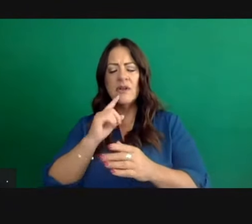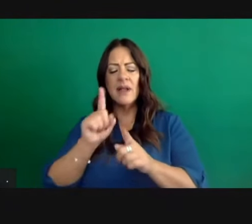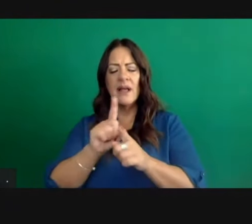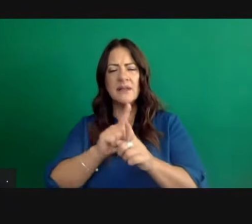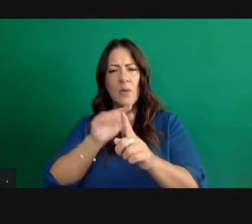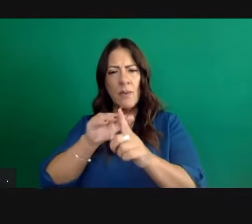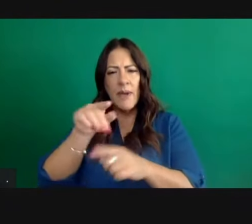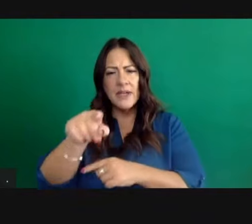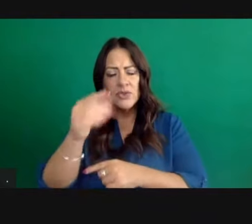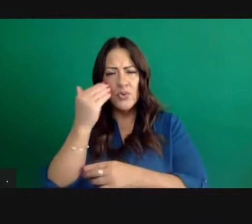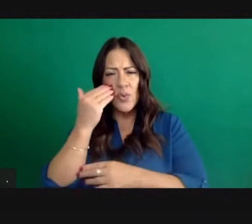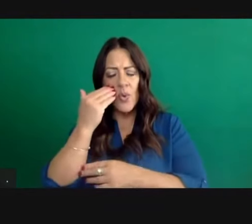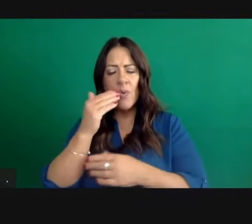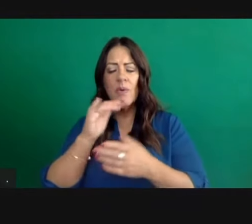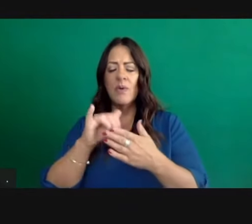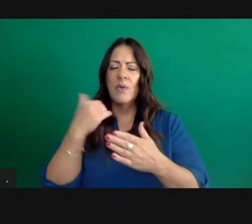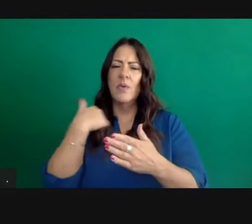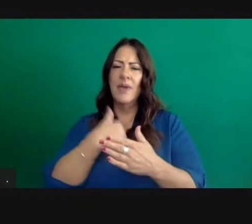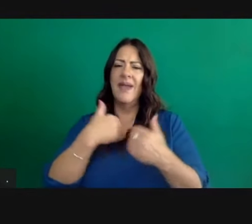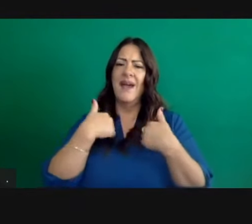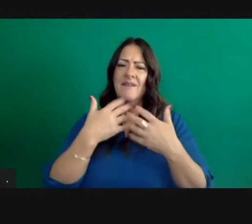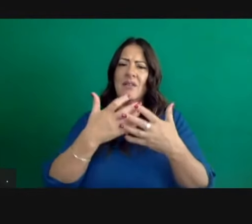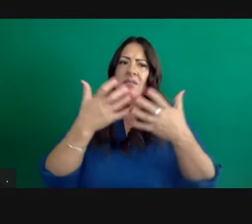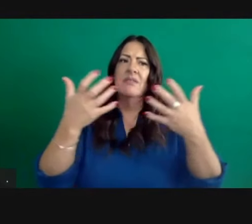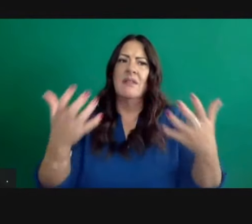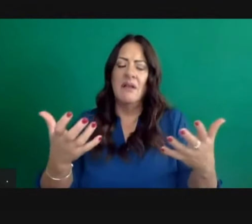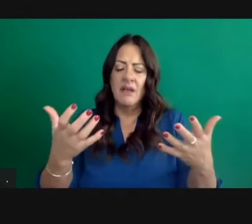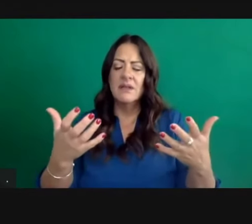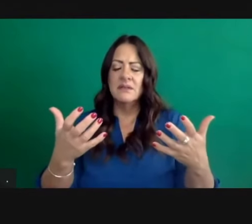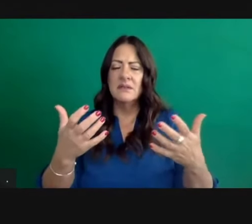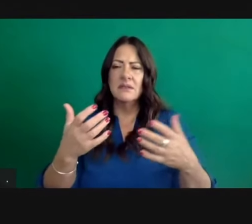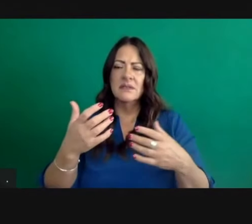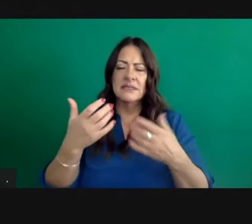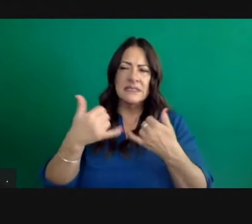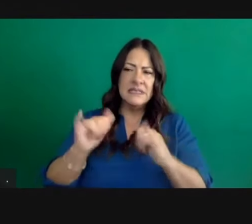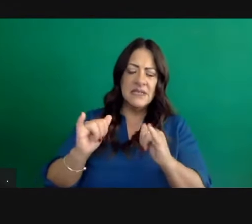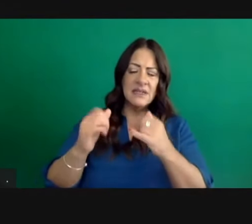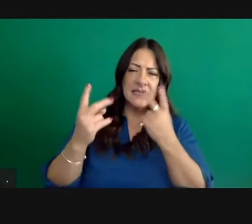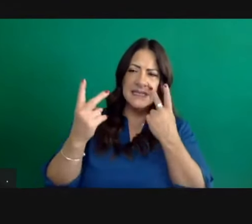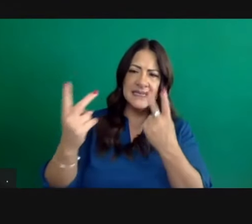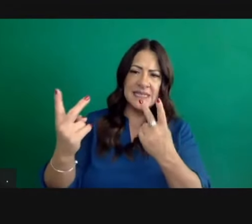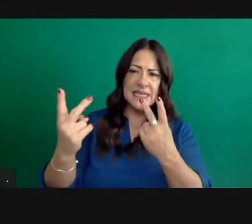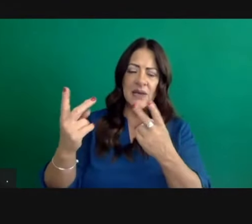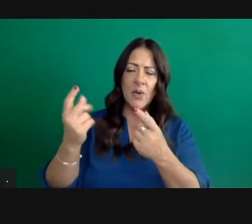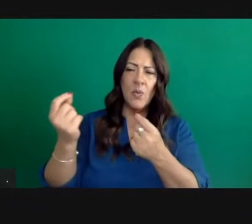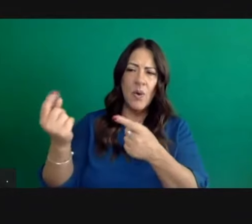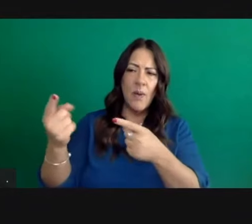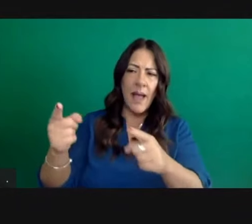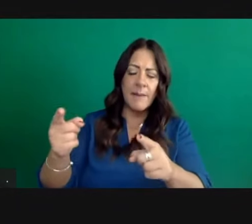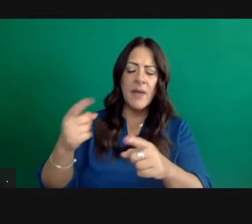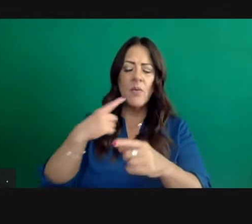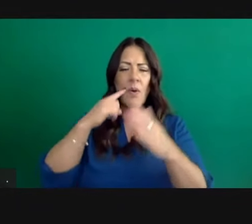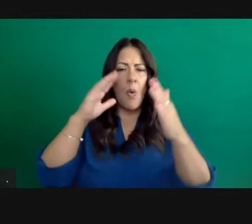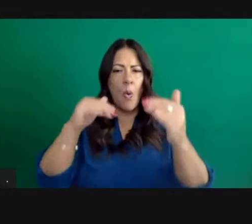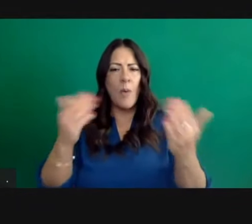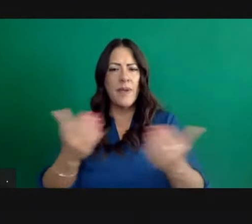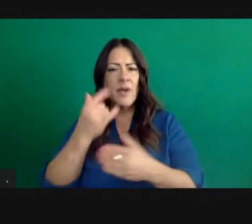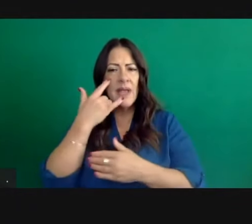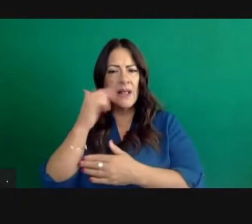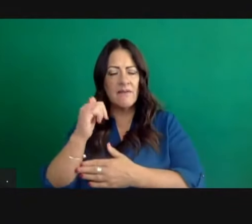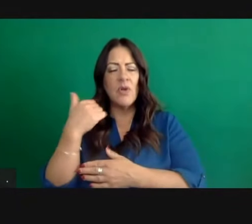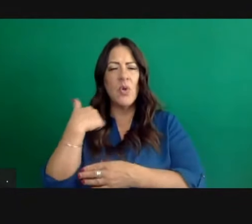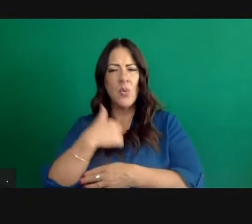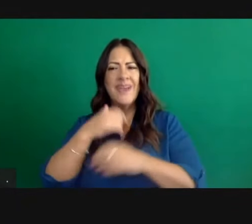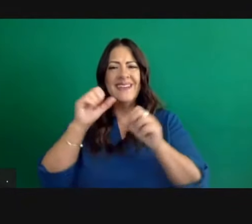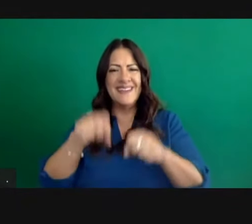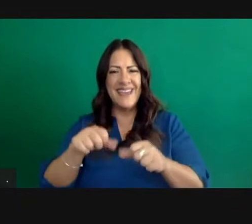well, that we still have a lot to see how this would play out. And we're, of course, all hopeful that California will be able to